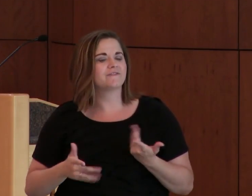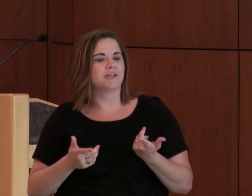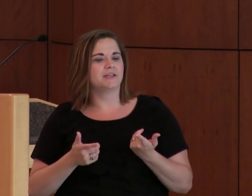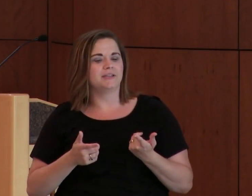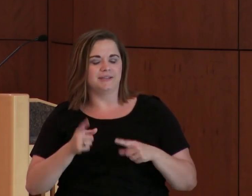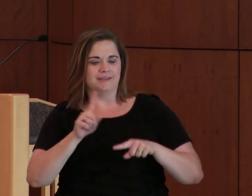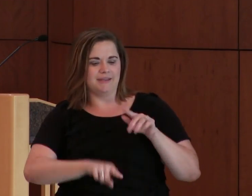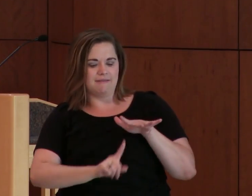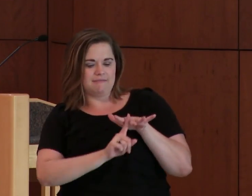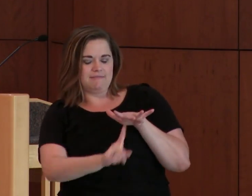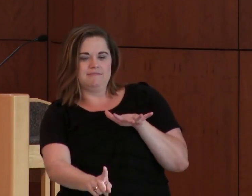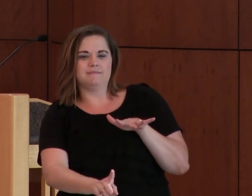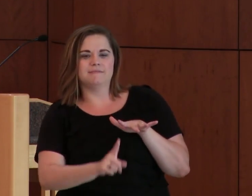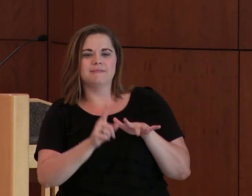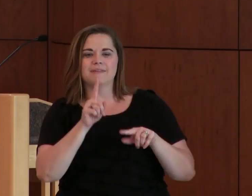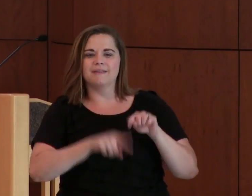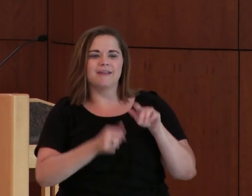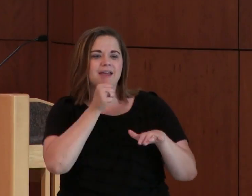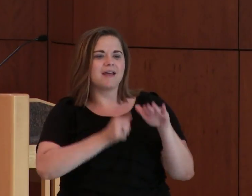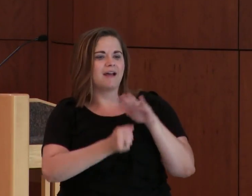and mercy,